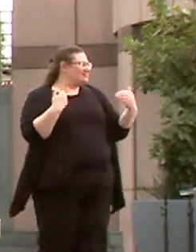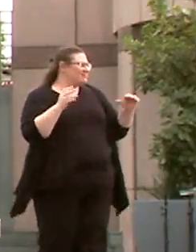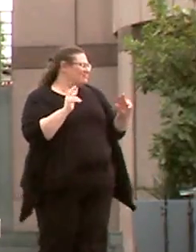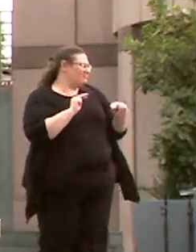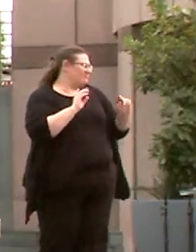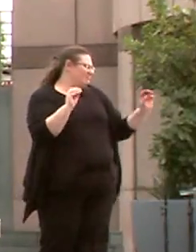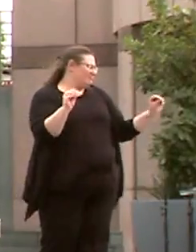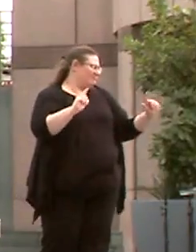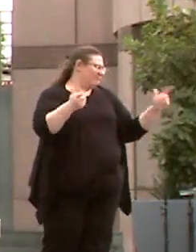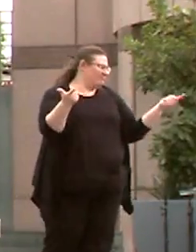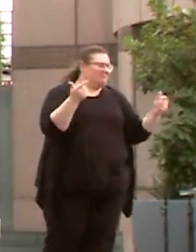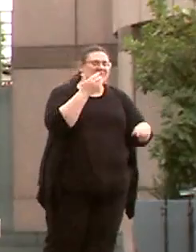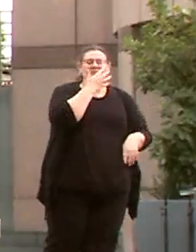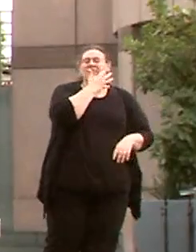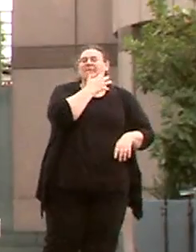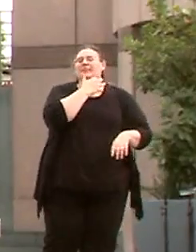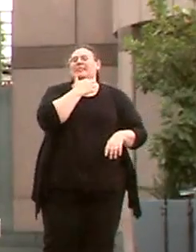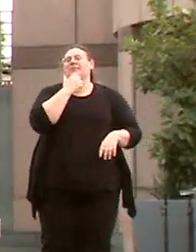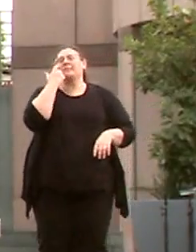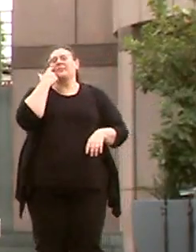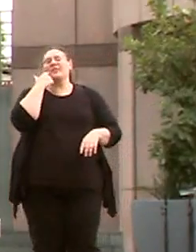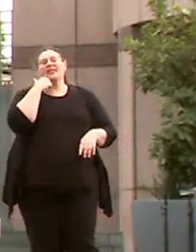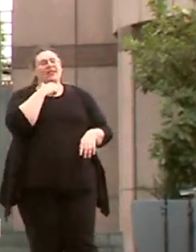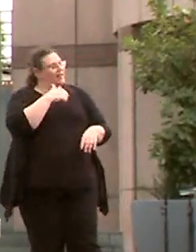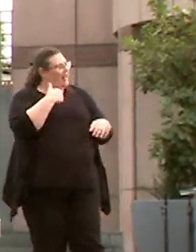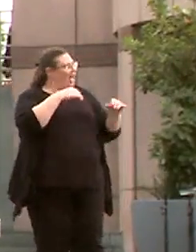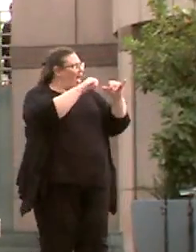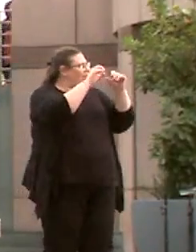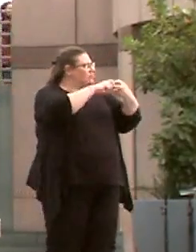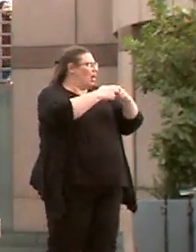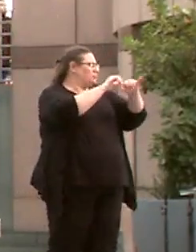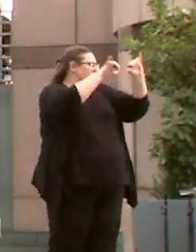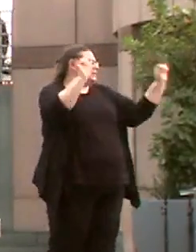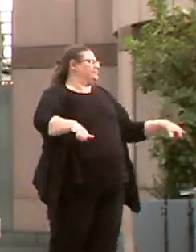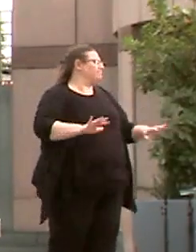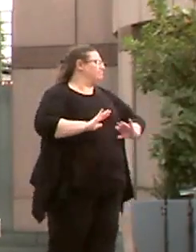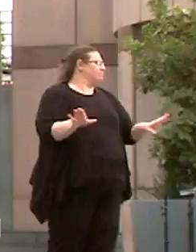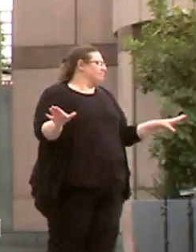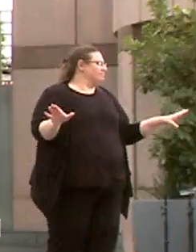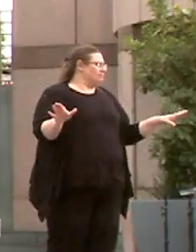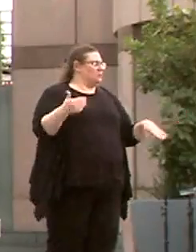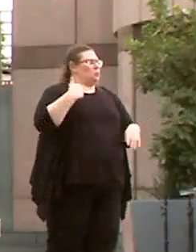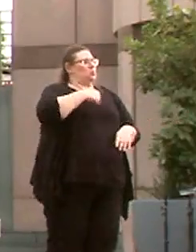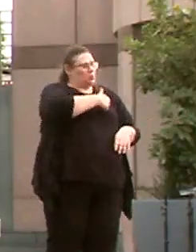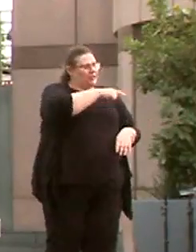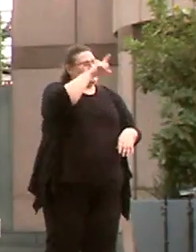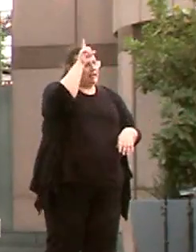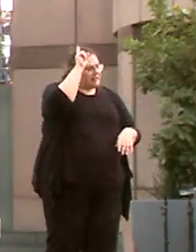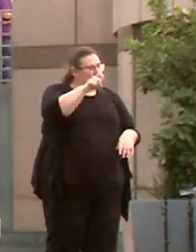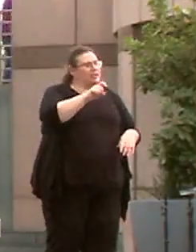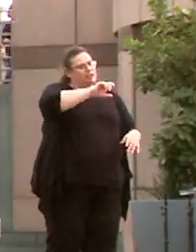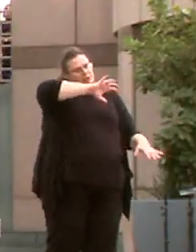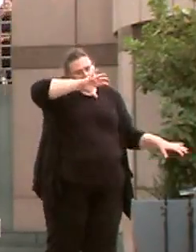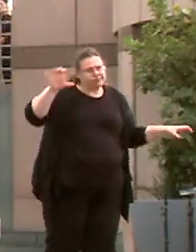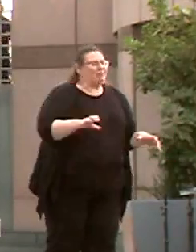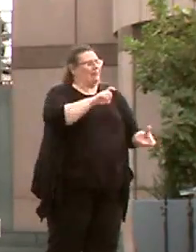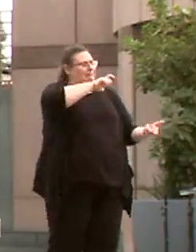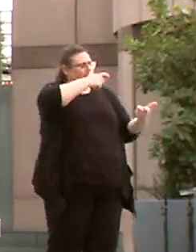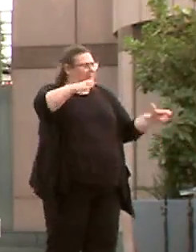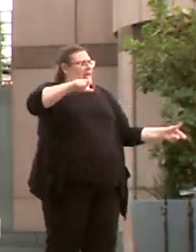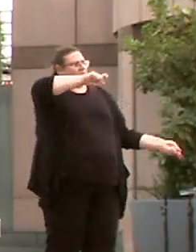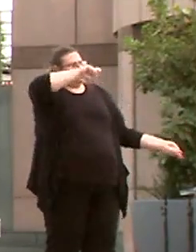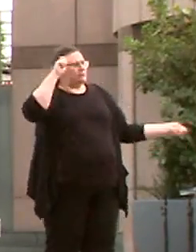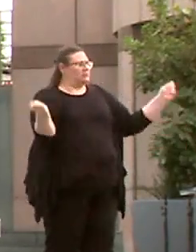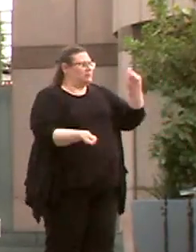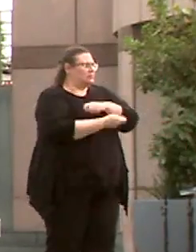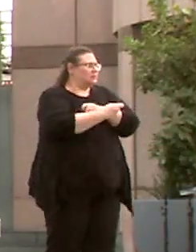level. And so we have a systemic problem here. And so we need to do major things. And even